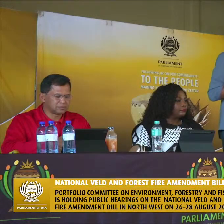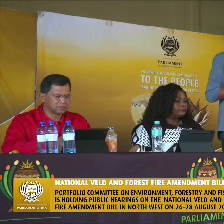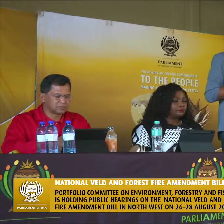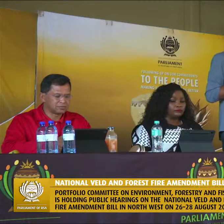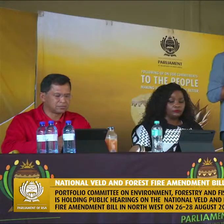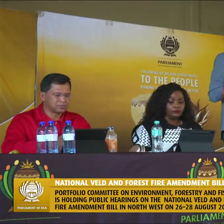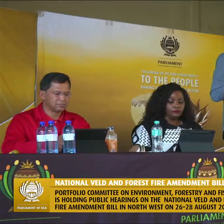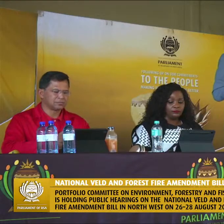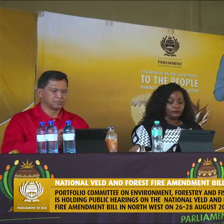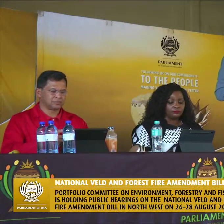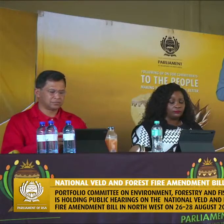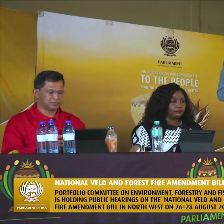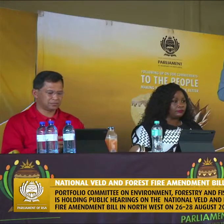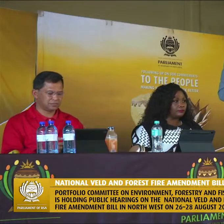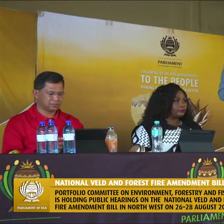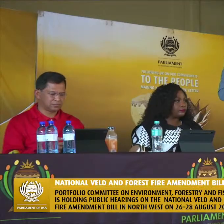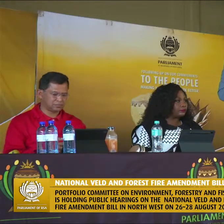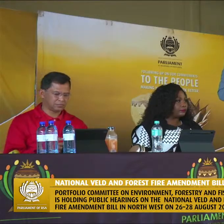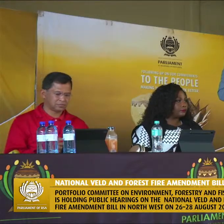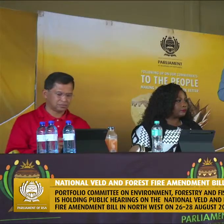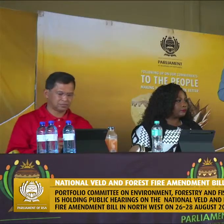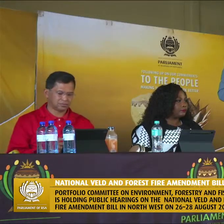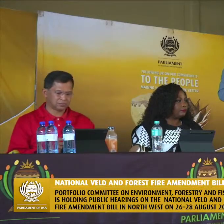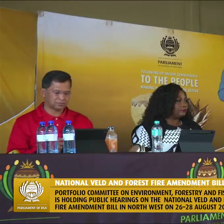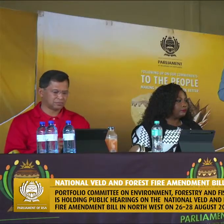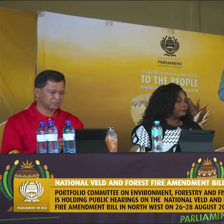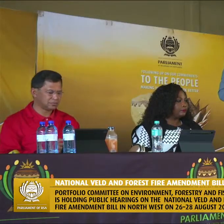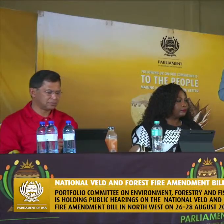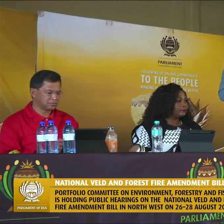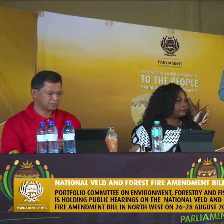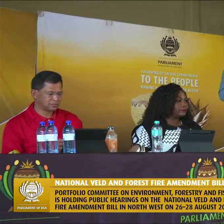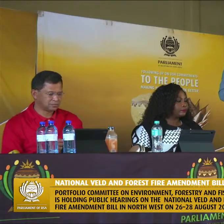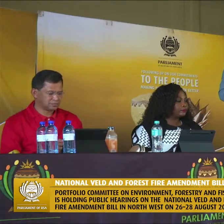but it is my singular honor to welcome all of you